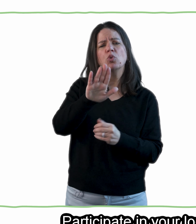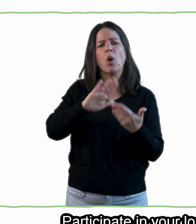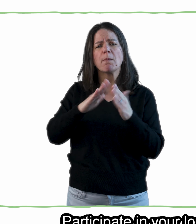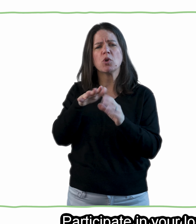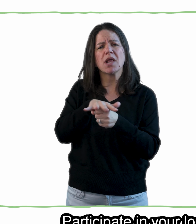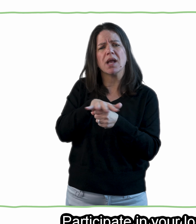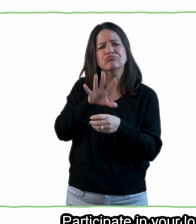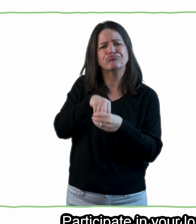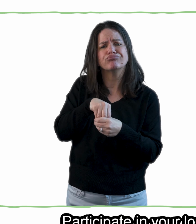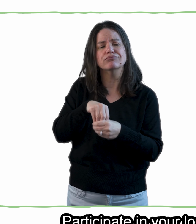participate in your local community,